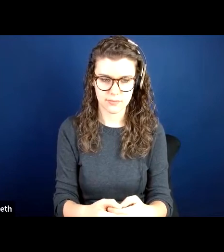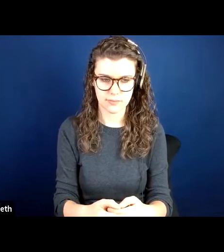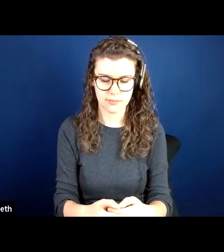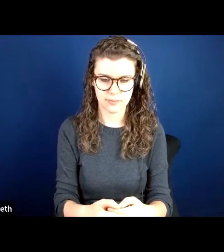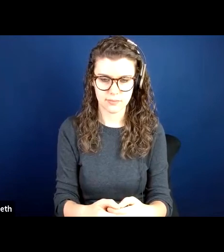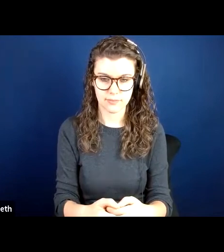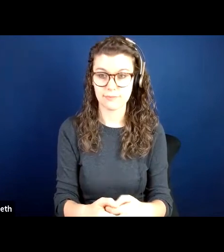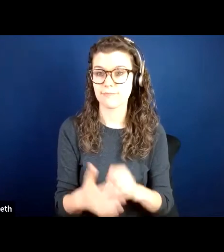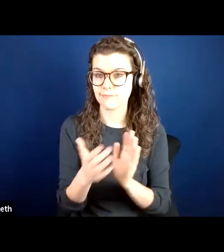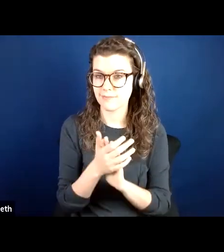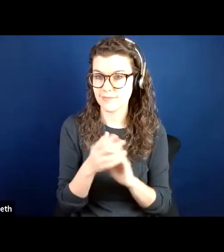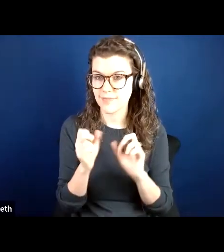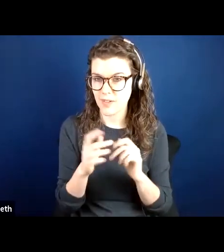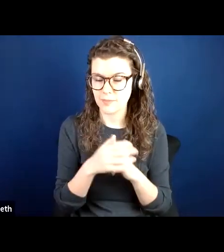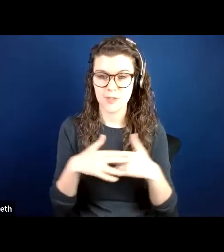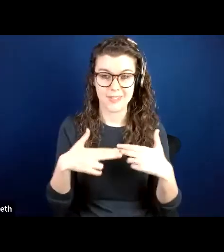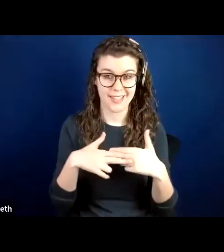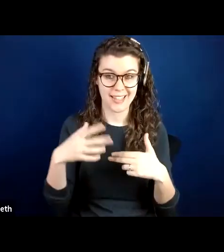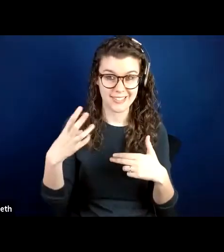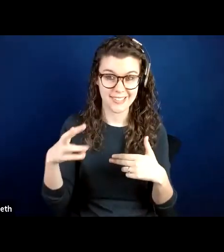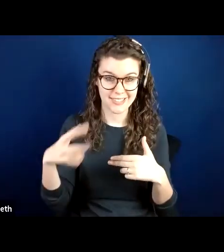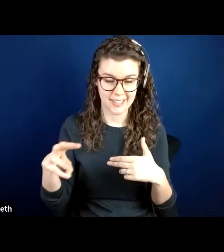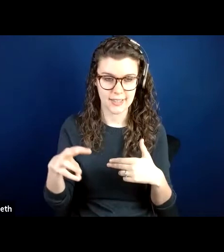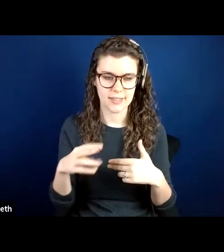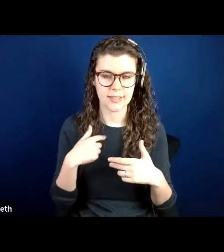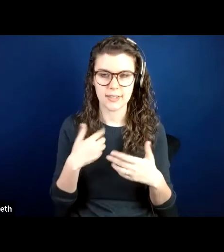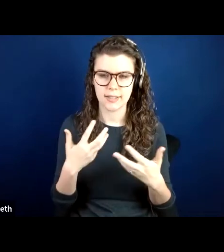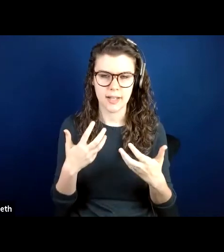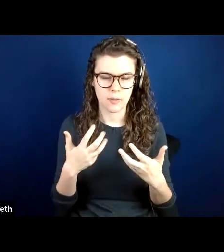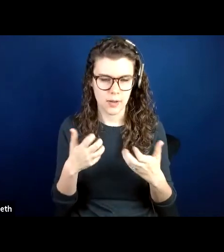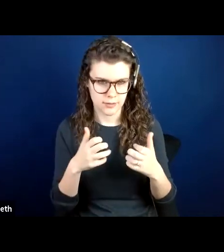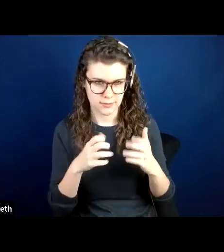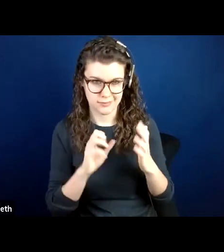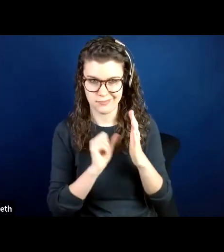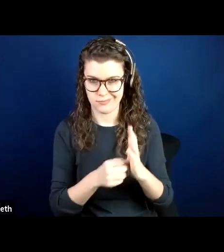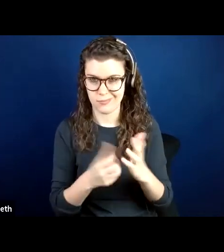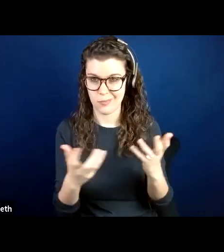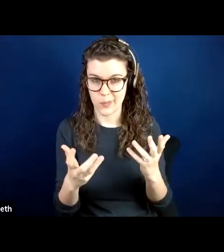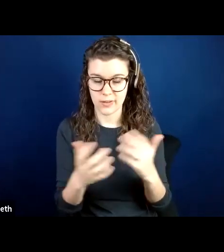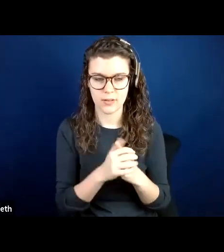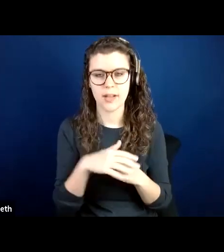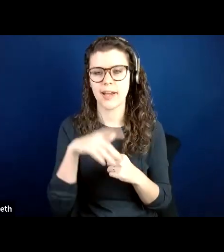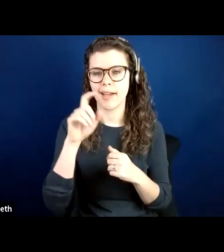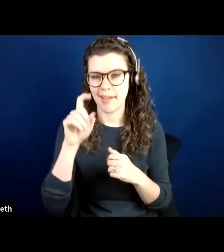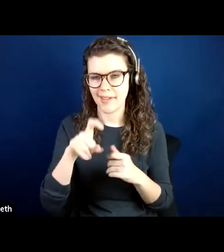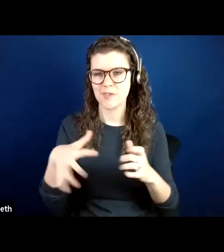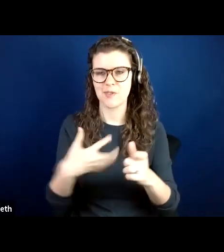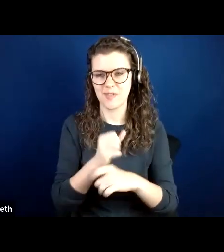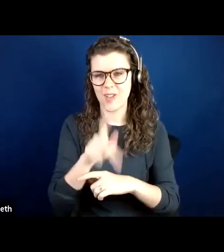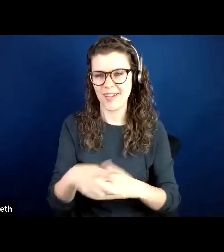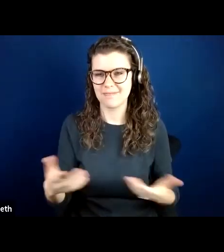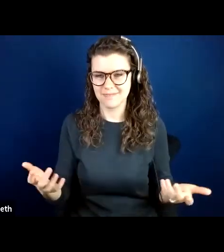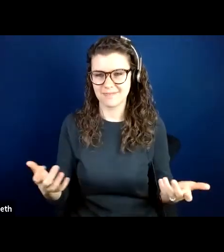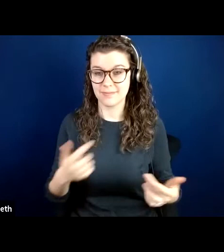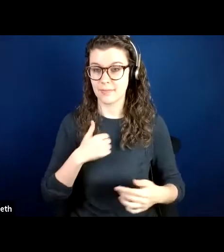All right, so on slide 16 here, I just want to say, the importance of follow-up, I always let